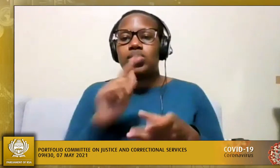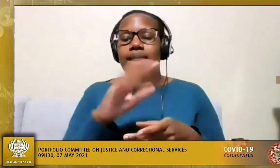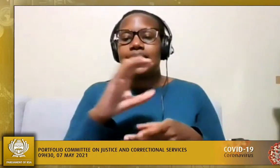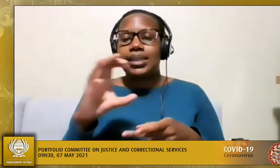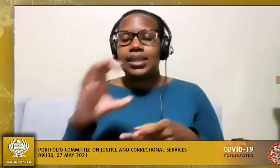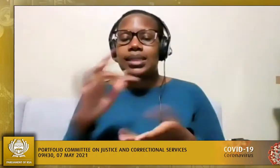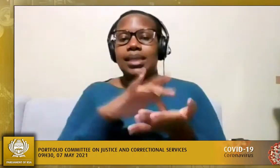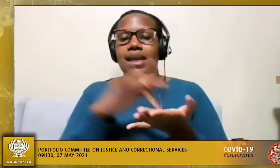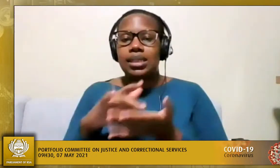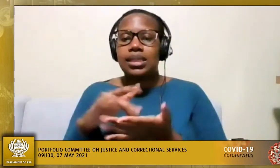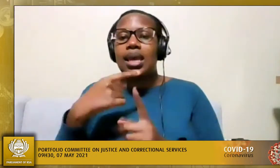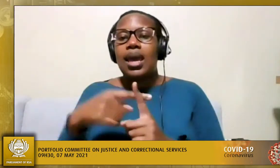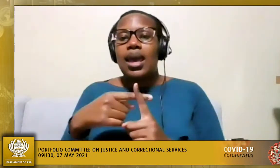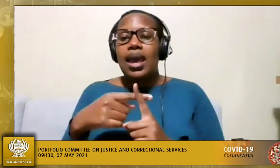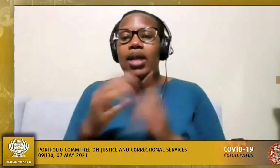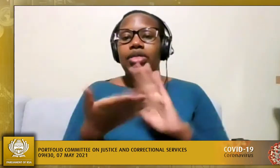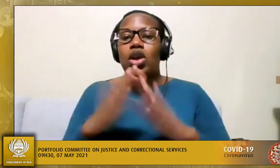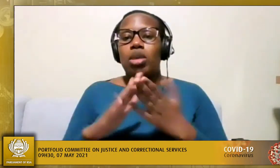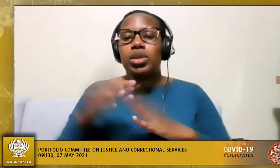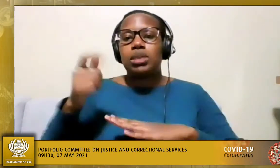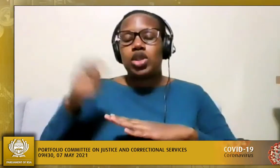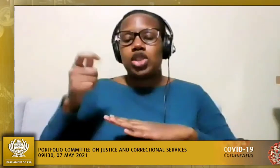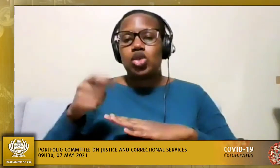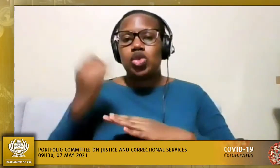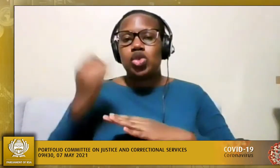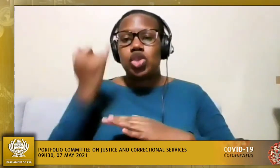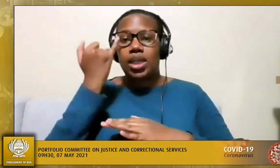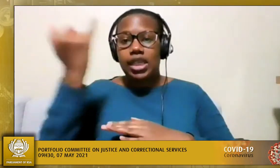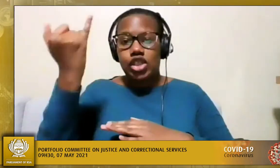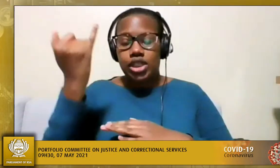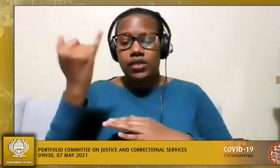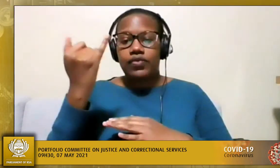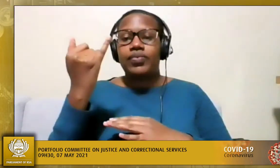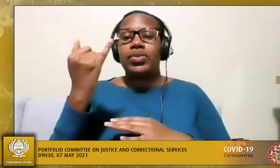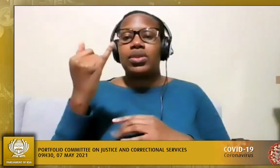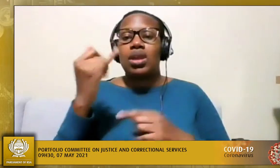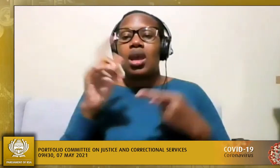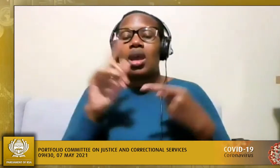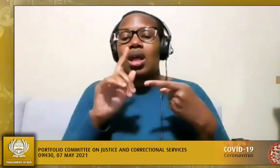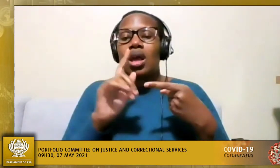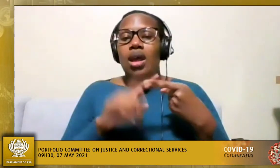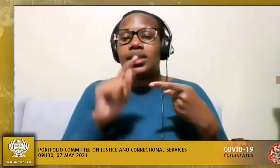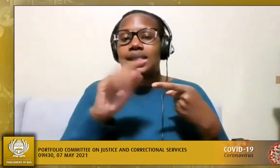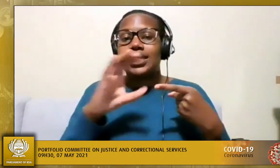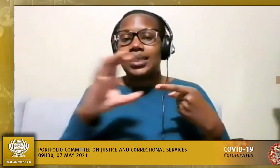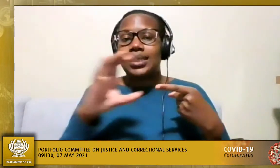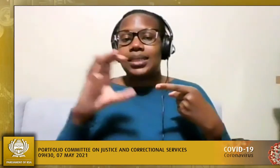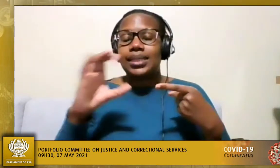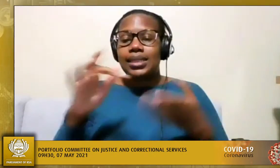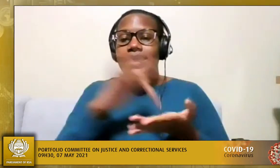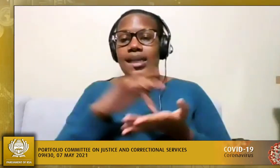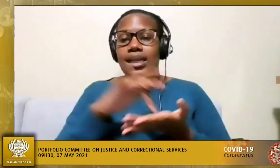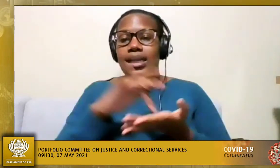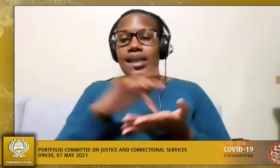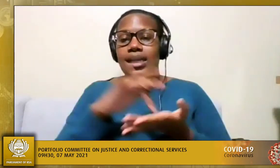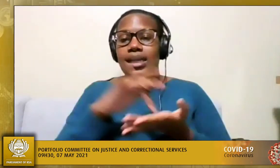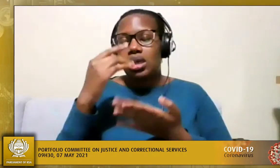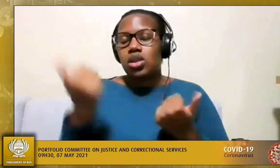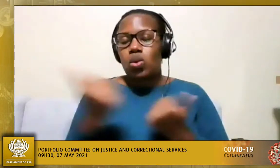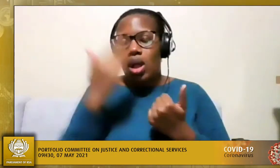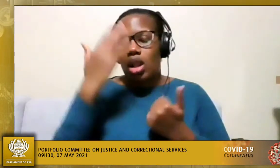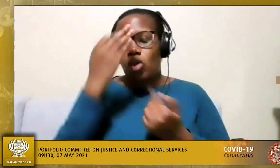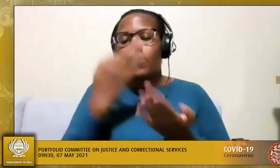Centers and also the community prosecution initiative in relation to the judozella Care Centers I think it's a well-known fact that it's